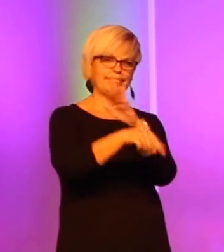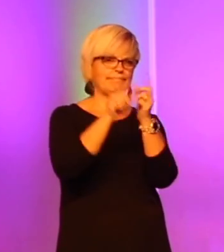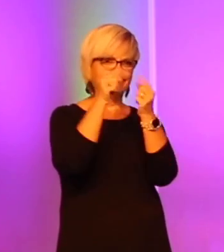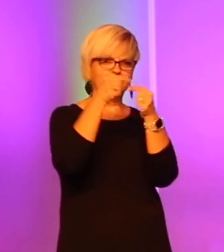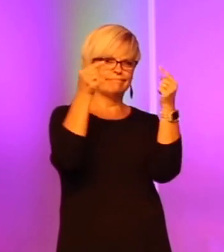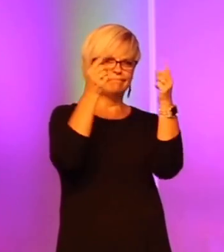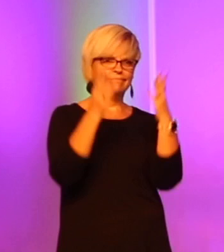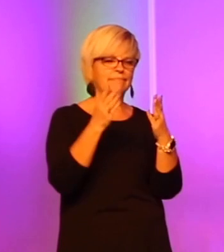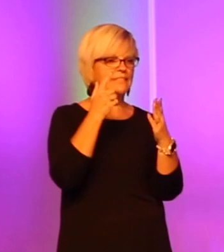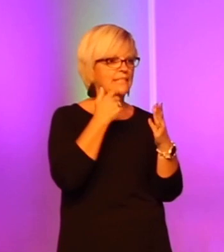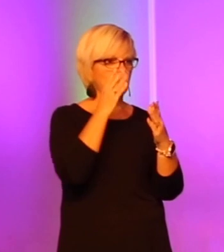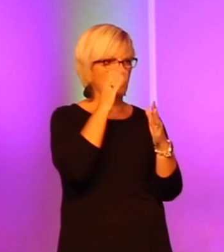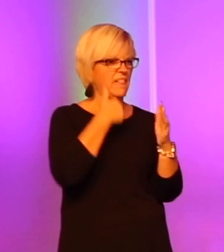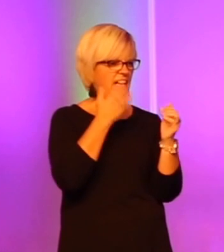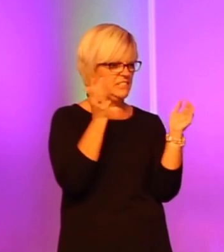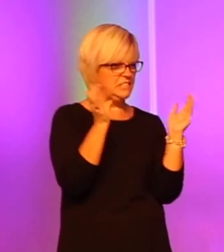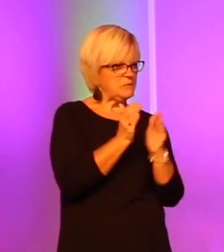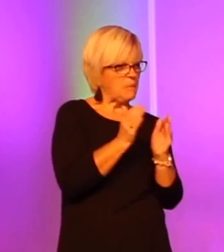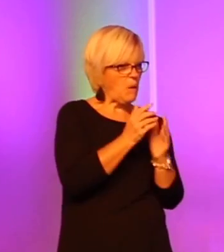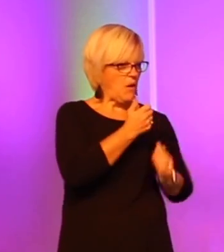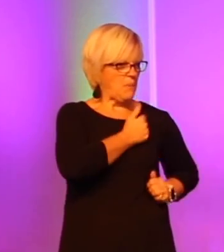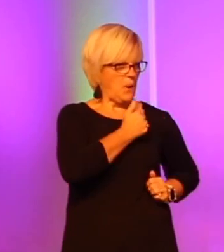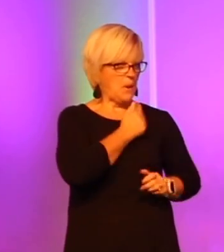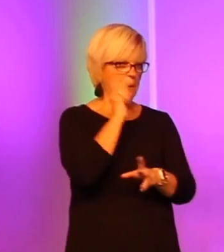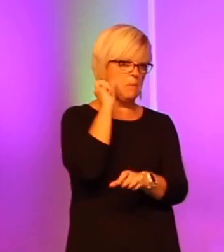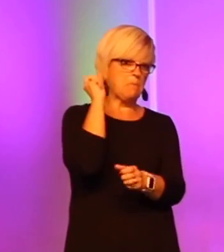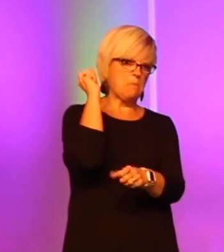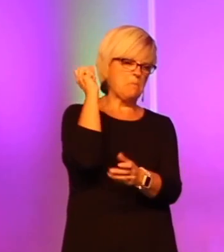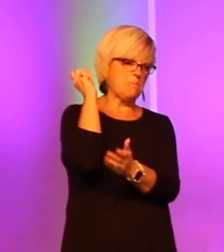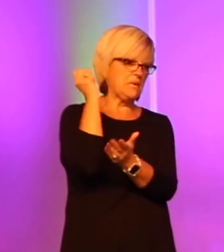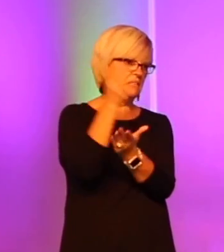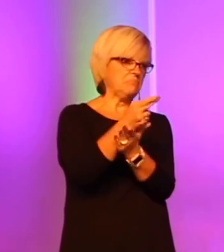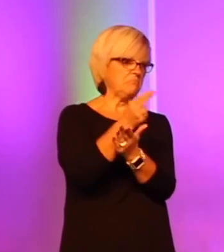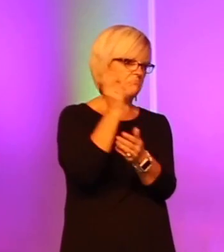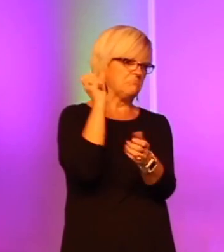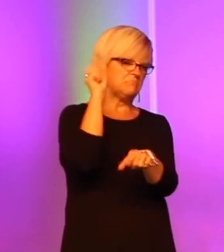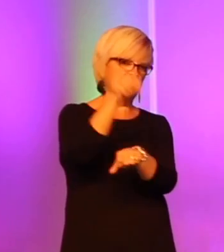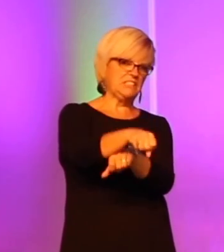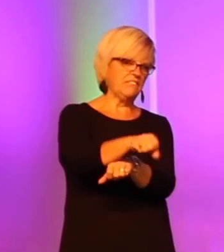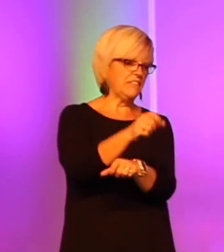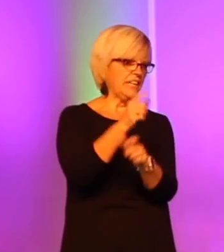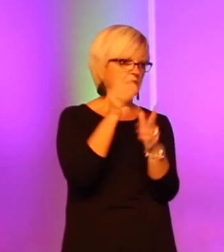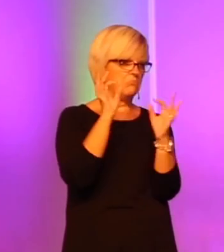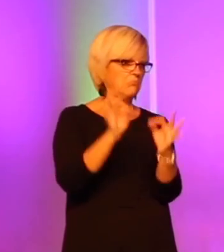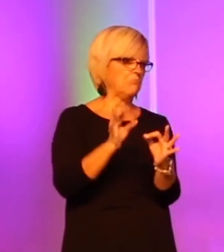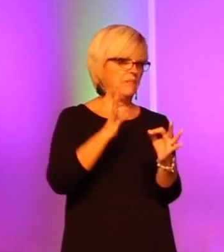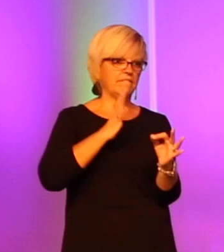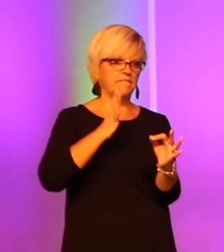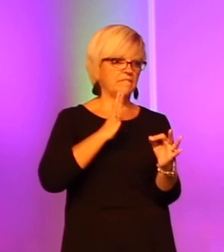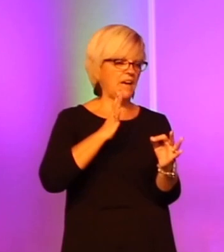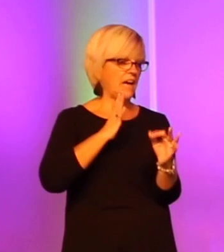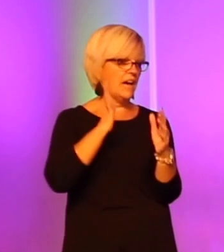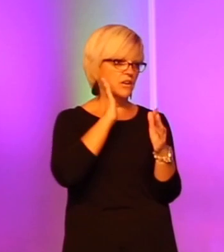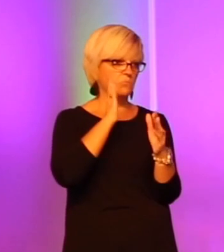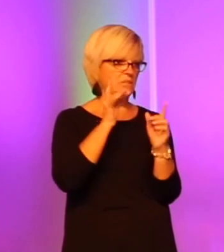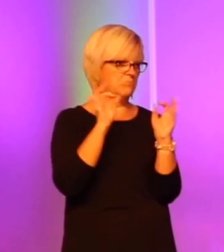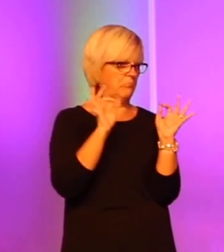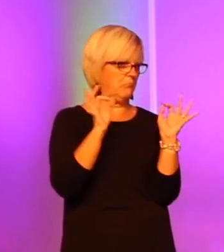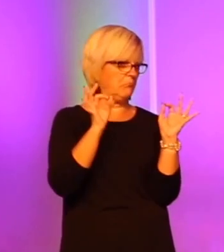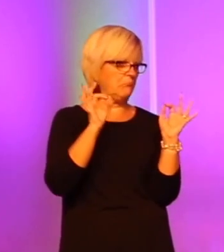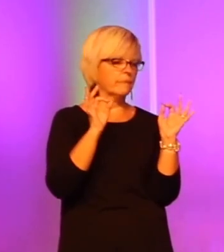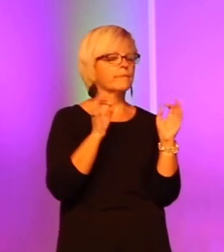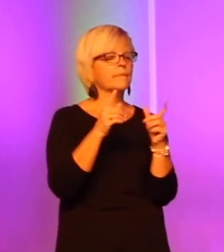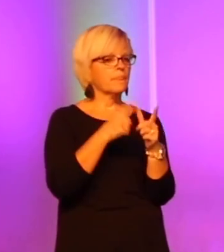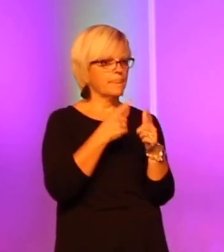little small army to defeat this next group because it'll be fine, no big deal. And they are soundly defeated. And it even says in